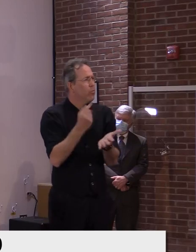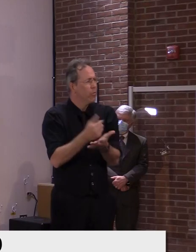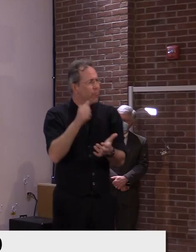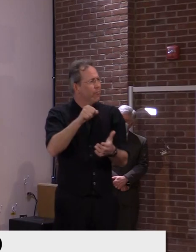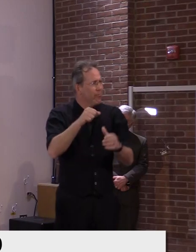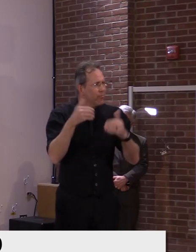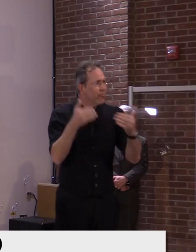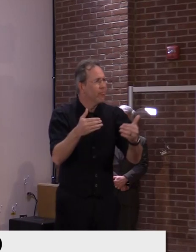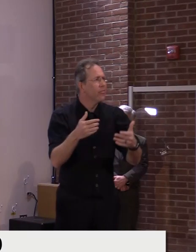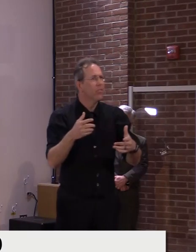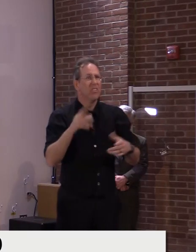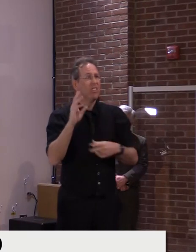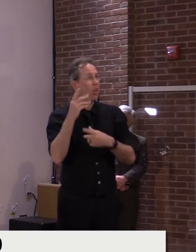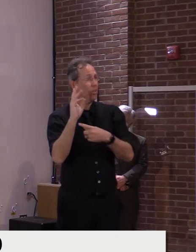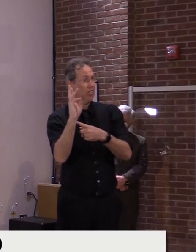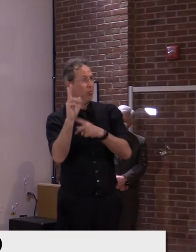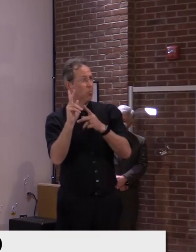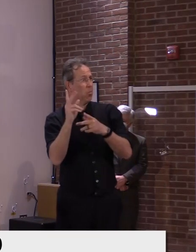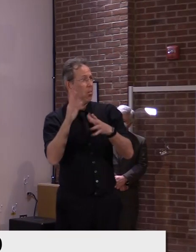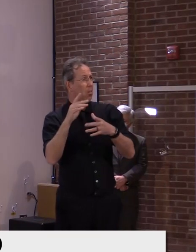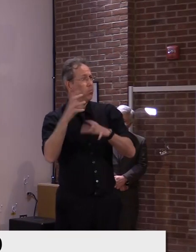Levine?